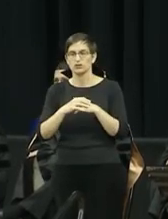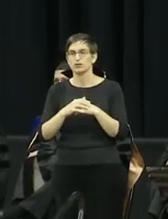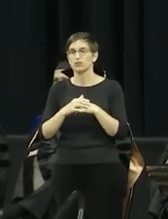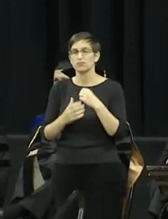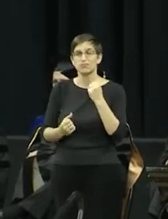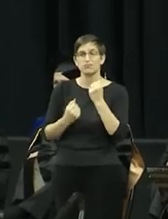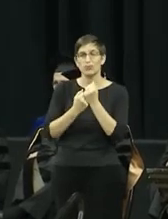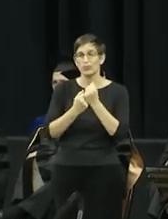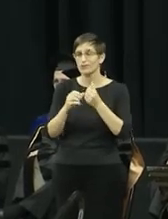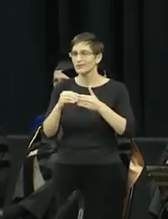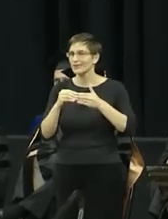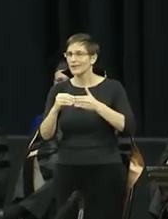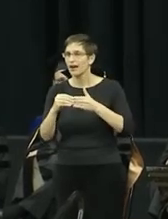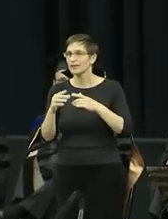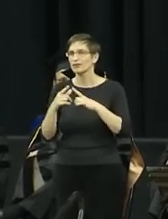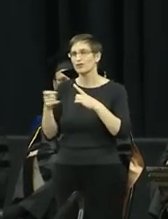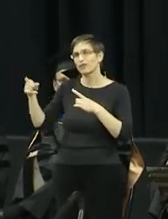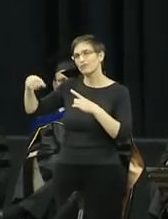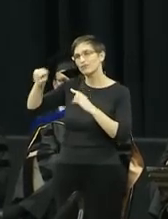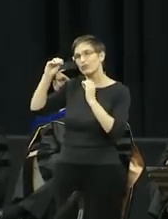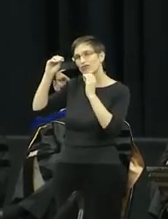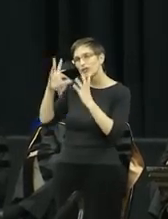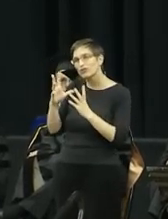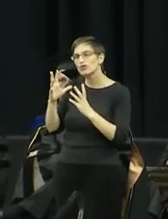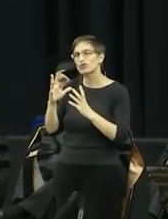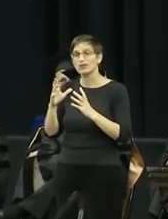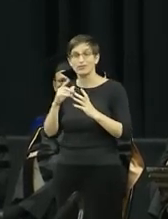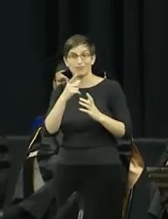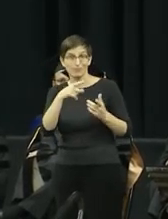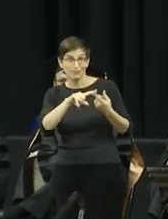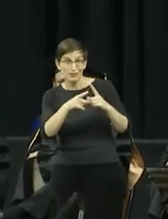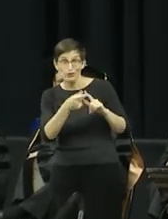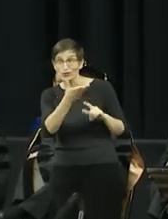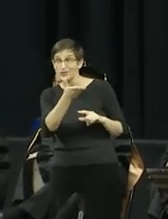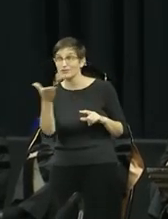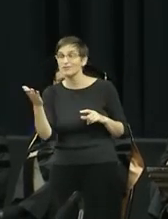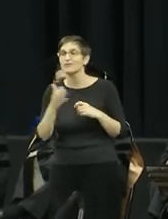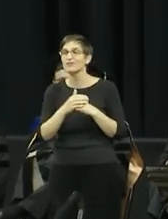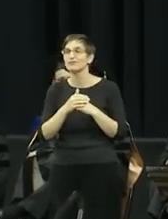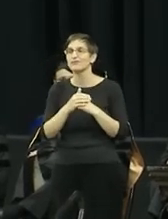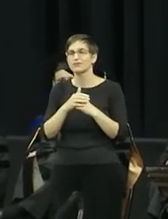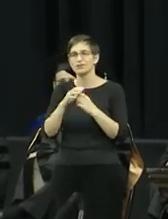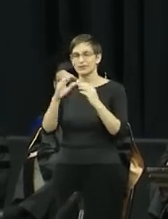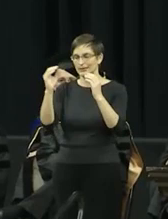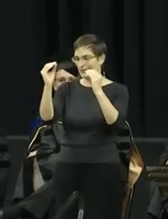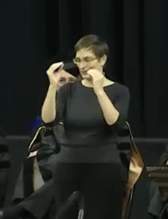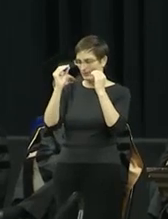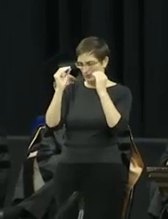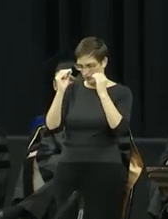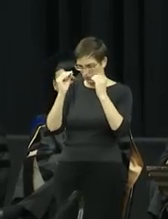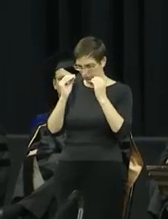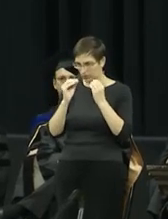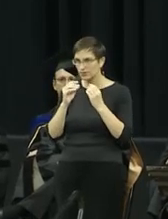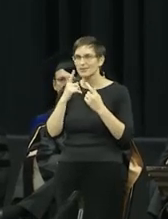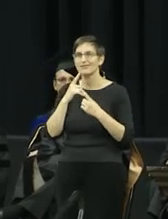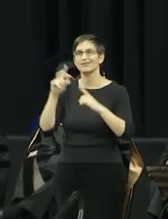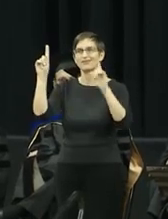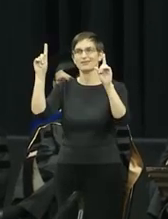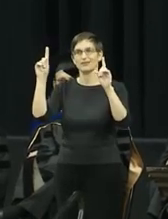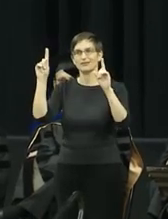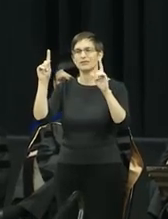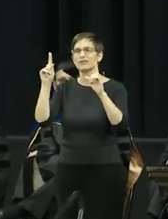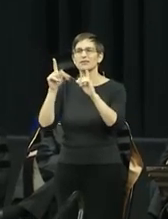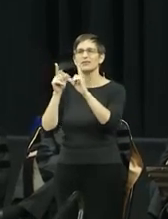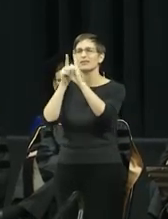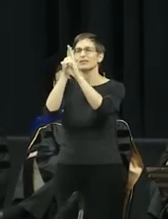and guidance of our professors and our peers. Here we have learned to excel, to engage,